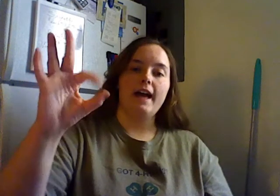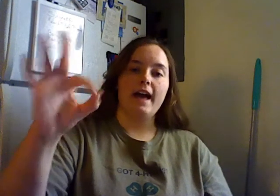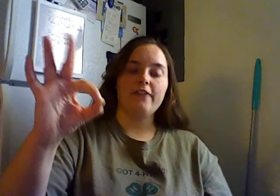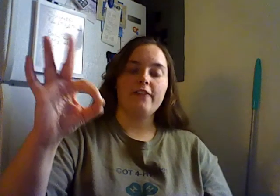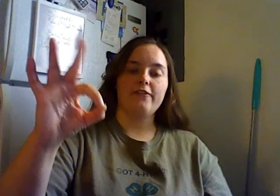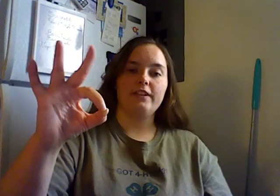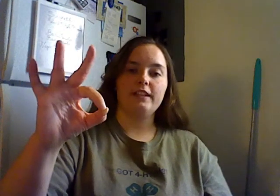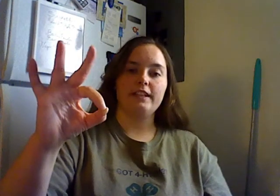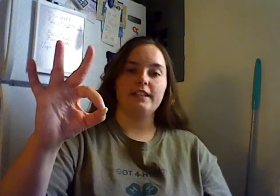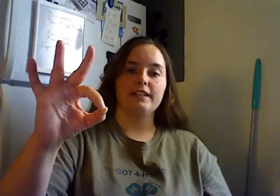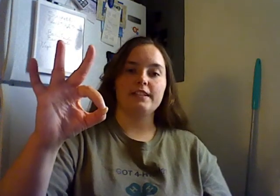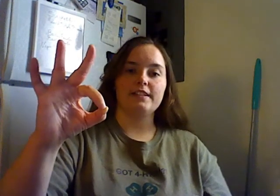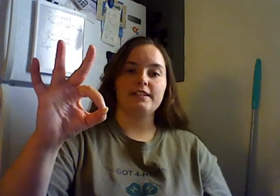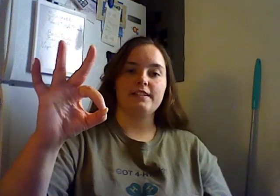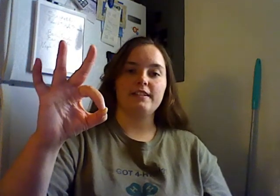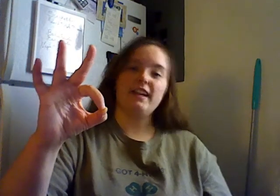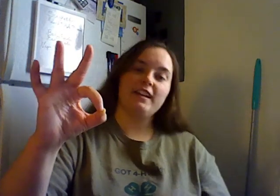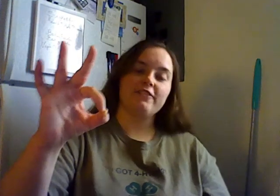F is kind of different.